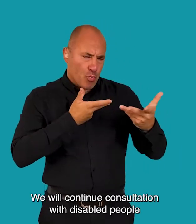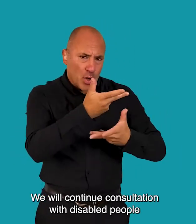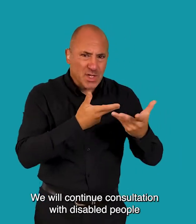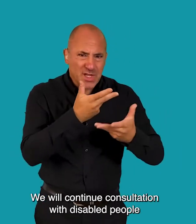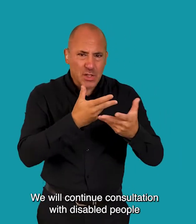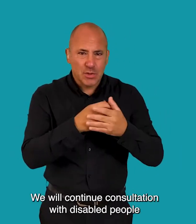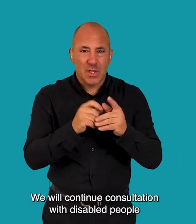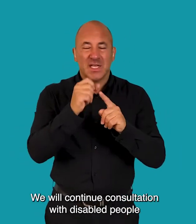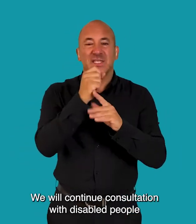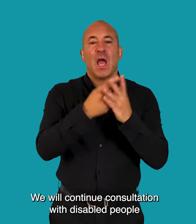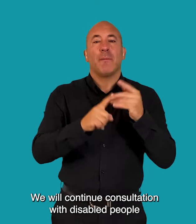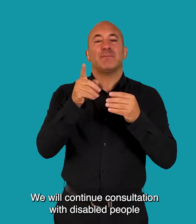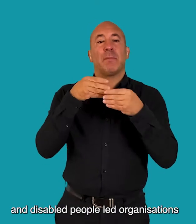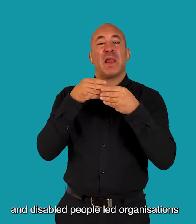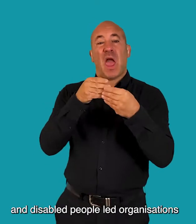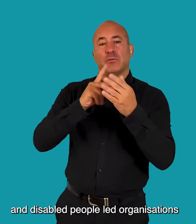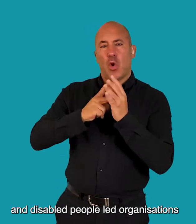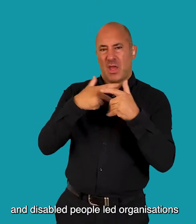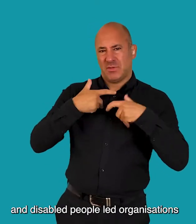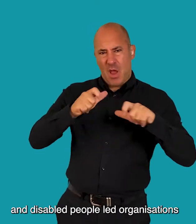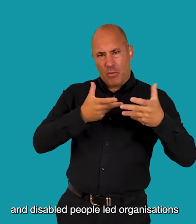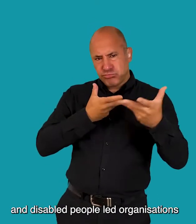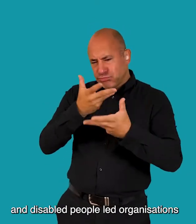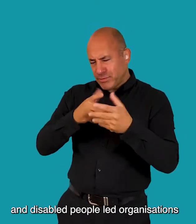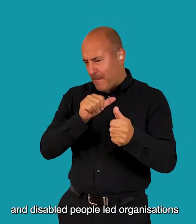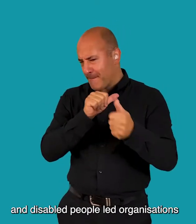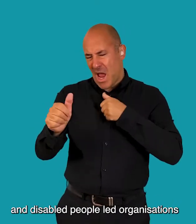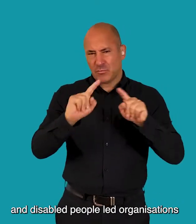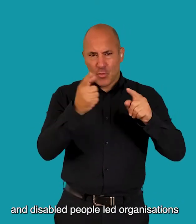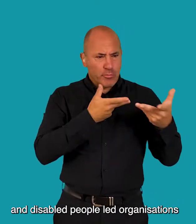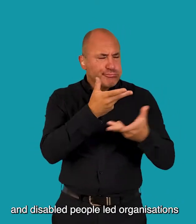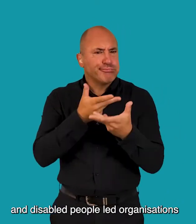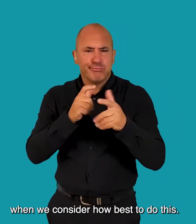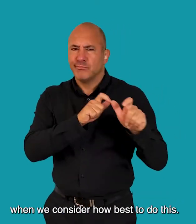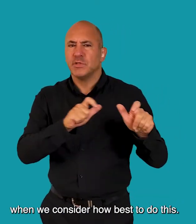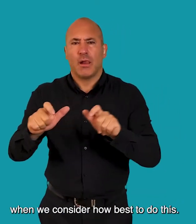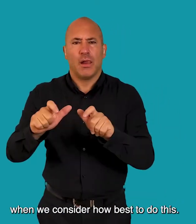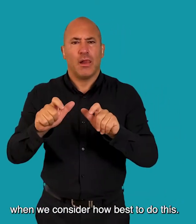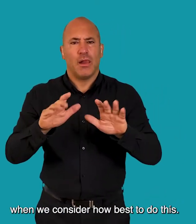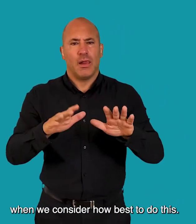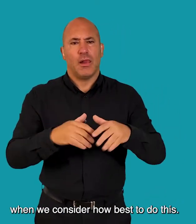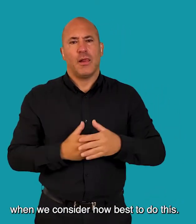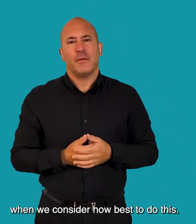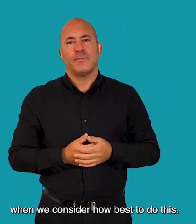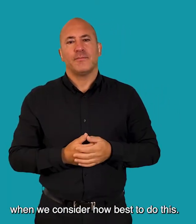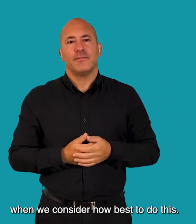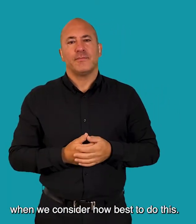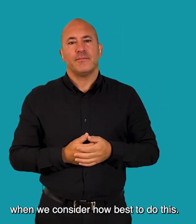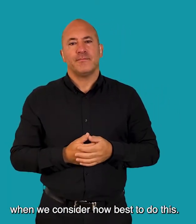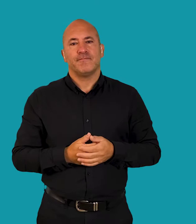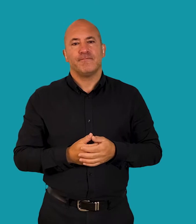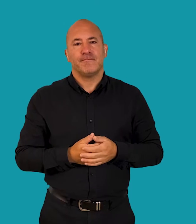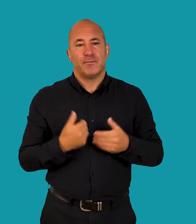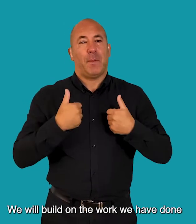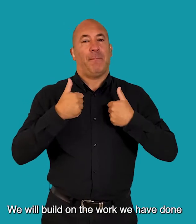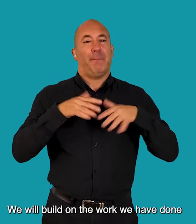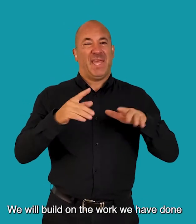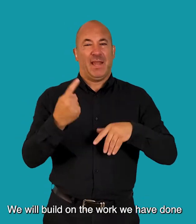with disabled people and disabled people-led organisations when we consider how best to do this. We will build